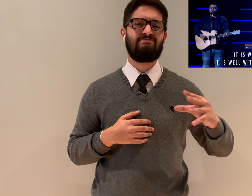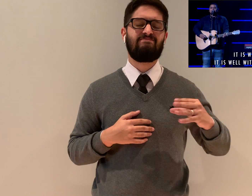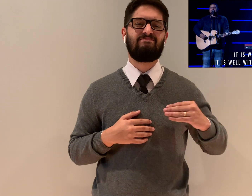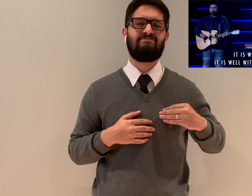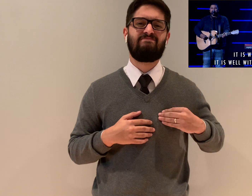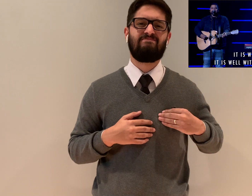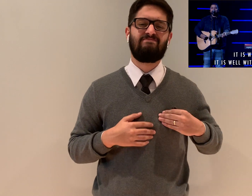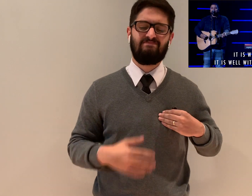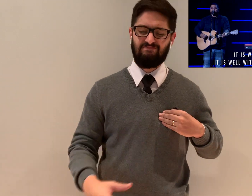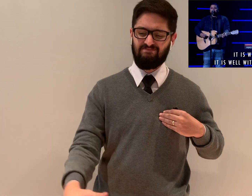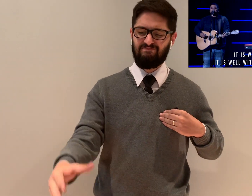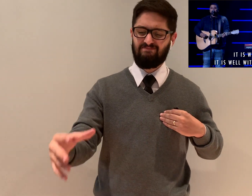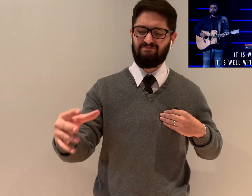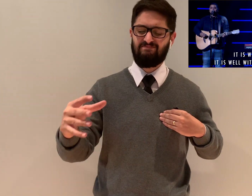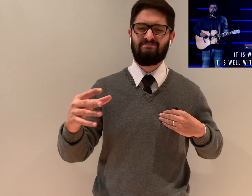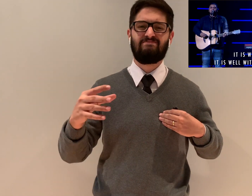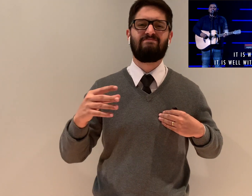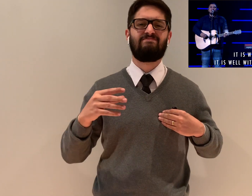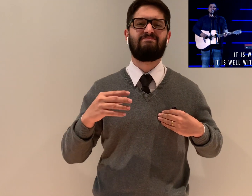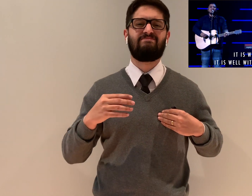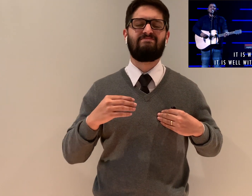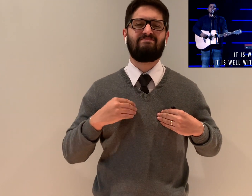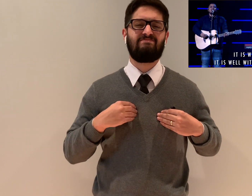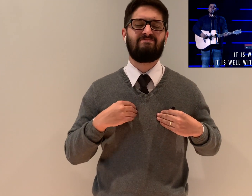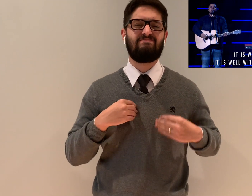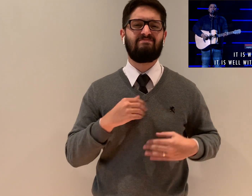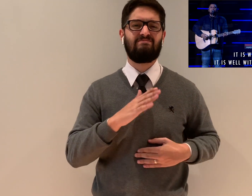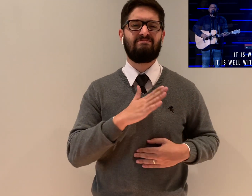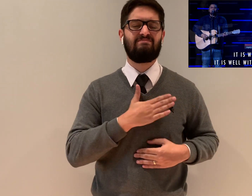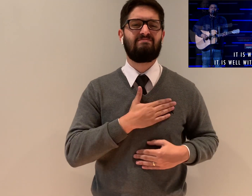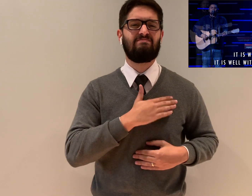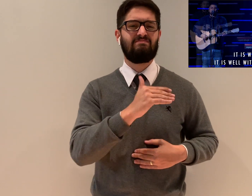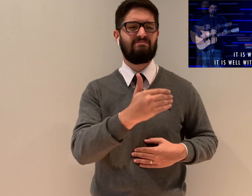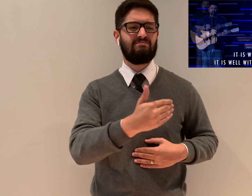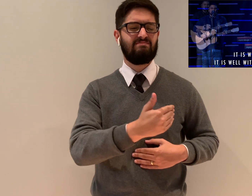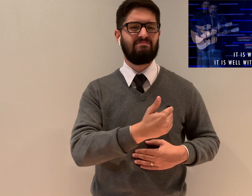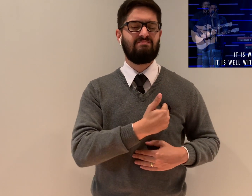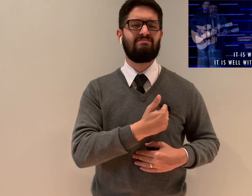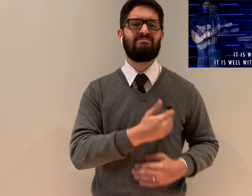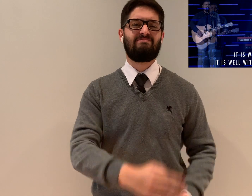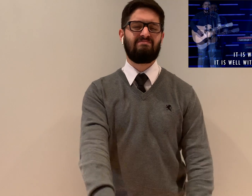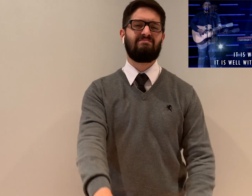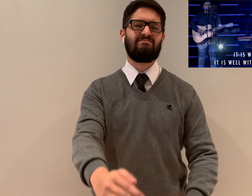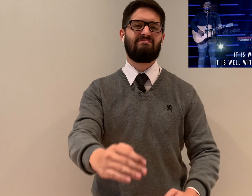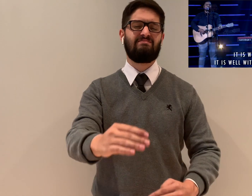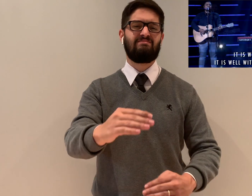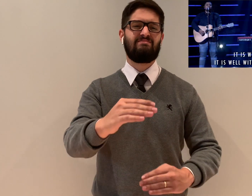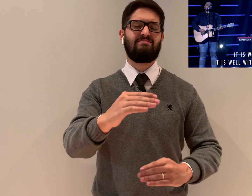My